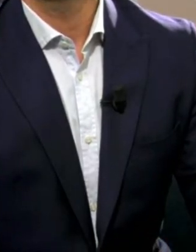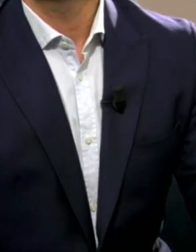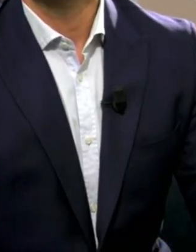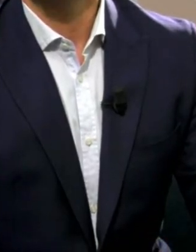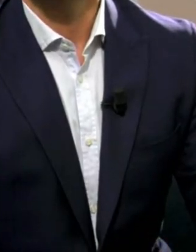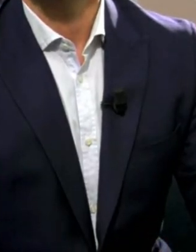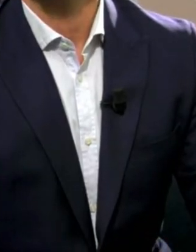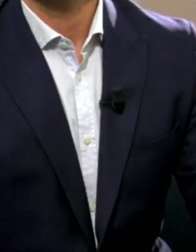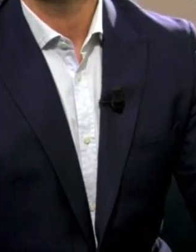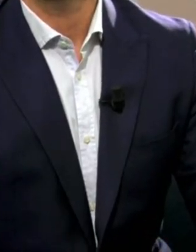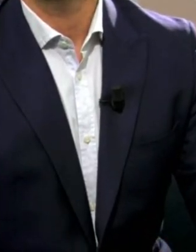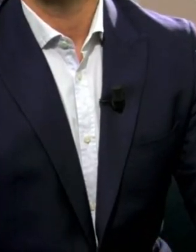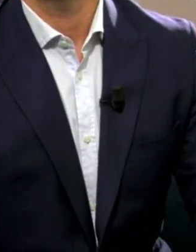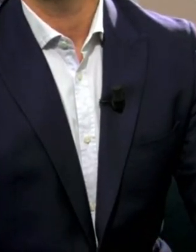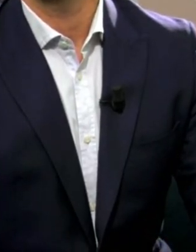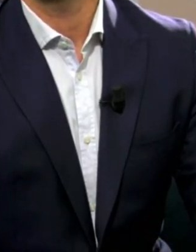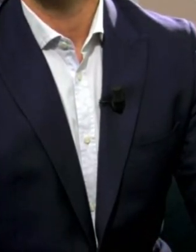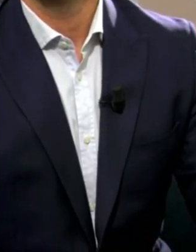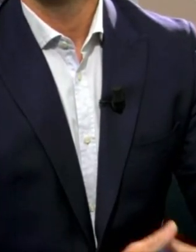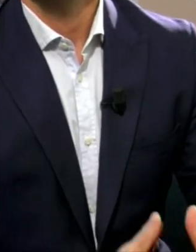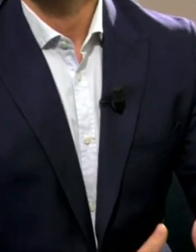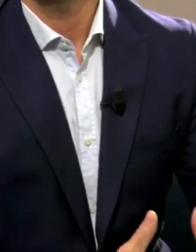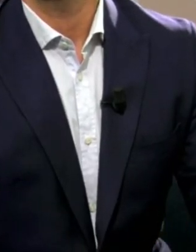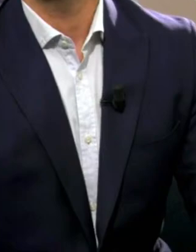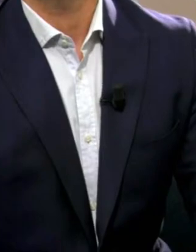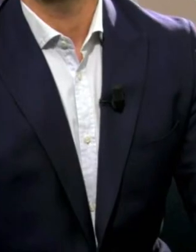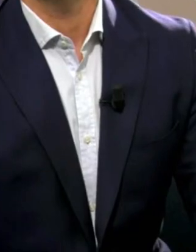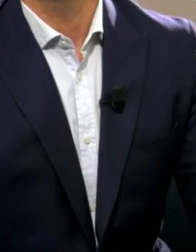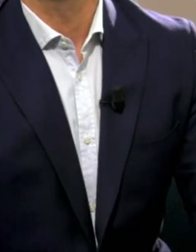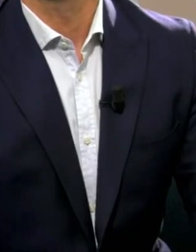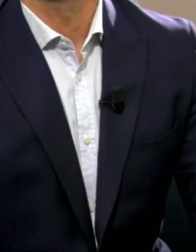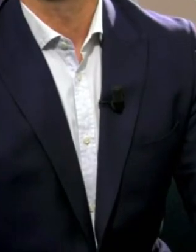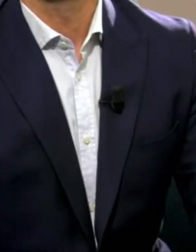cloud process in the capacity system.